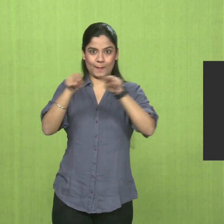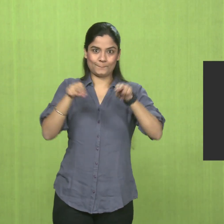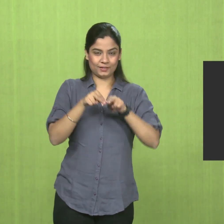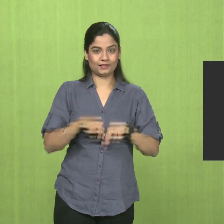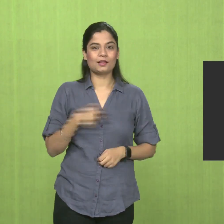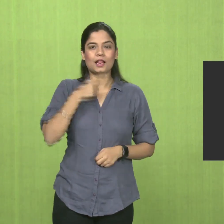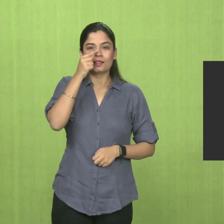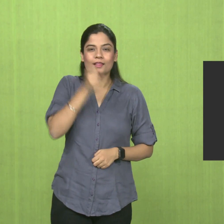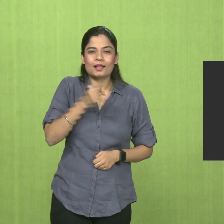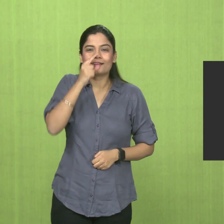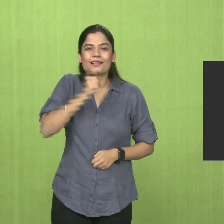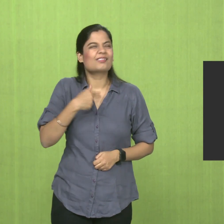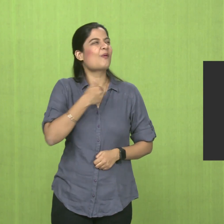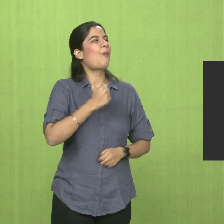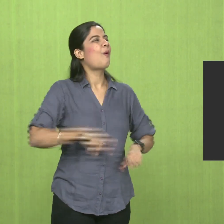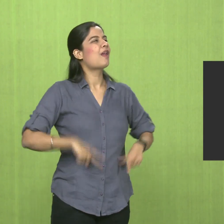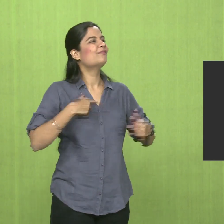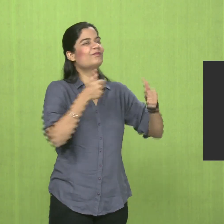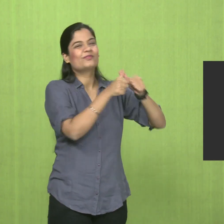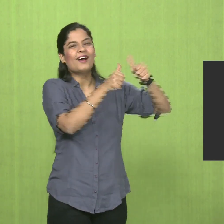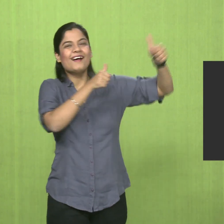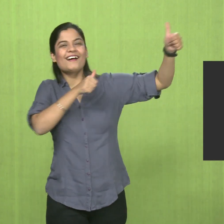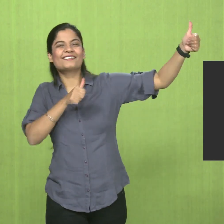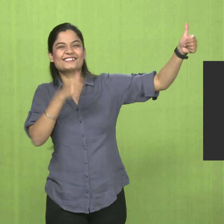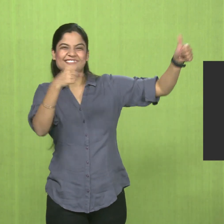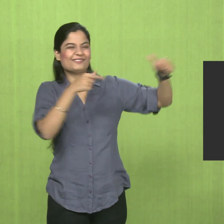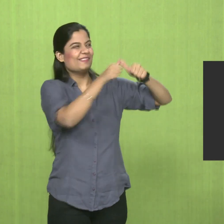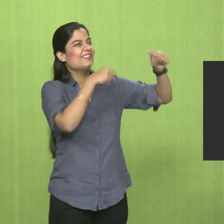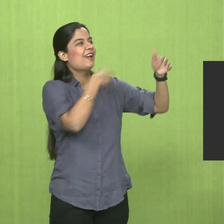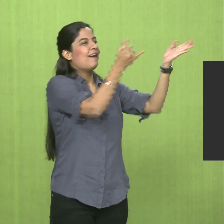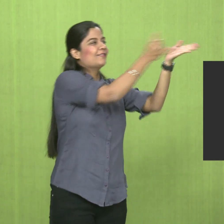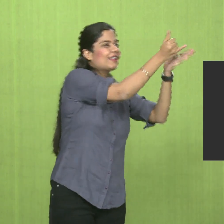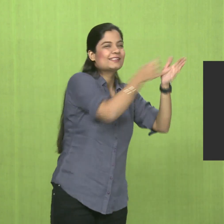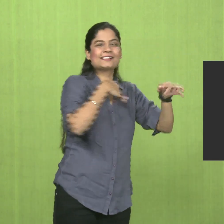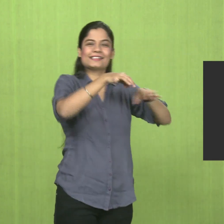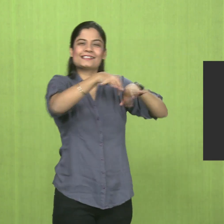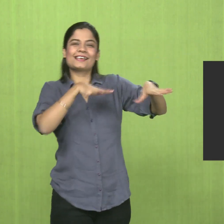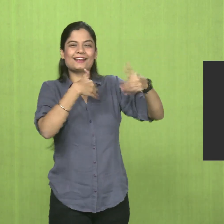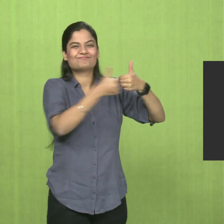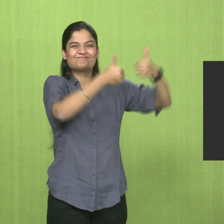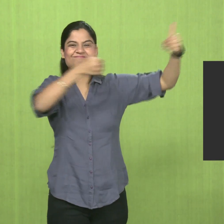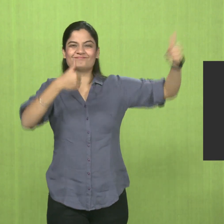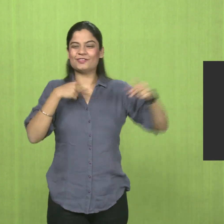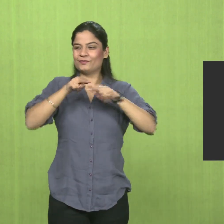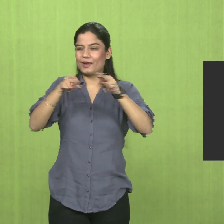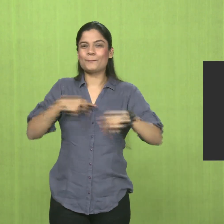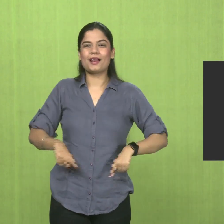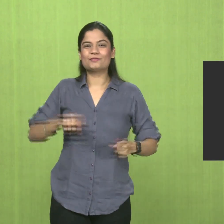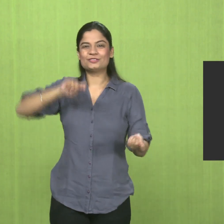For example, let me give you an example. We have to visit our grandparents. Okay? We have to go to their village, and we've been living in the city for